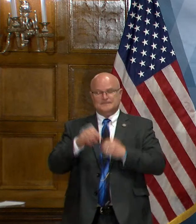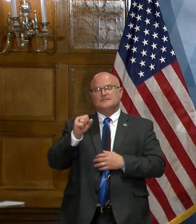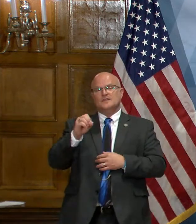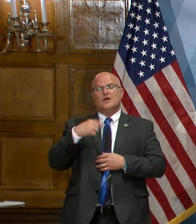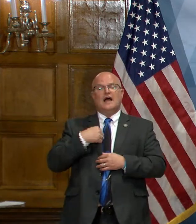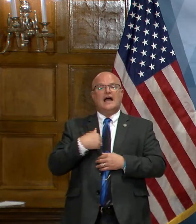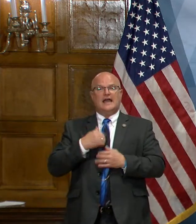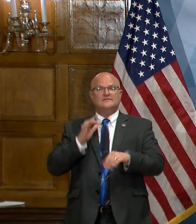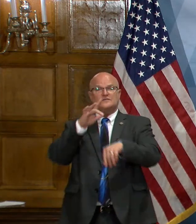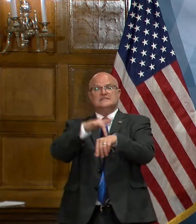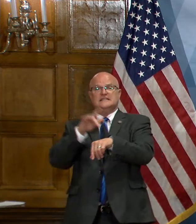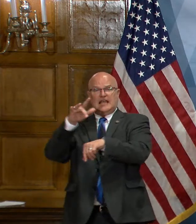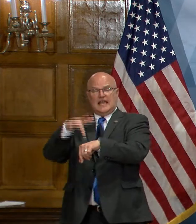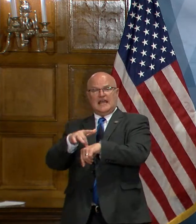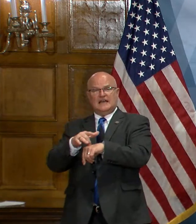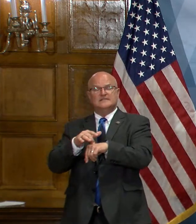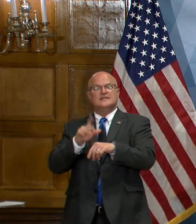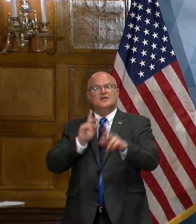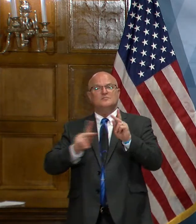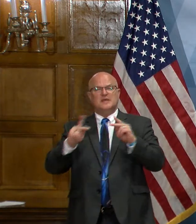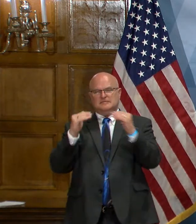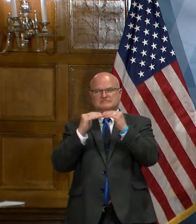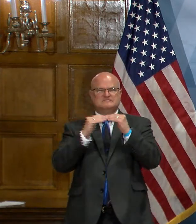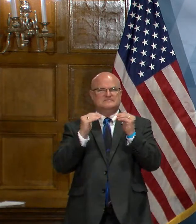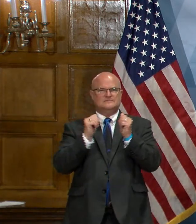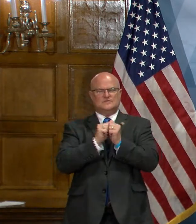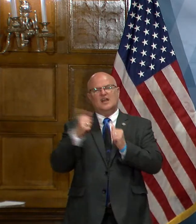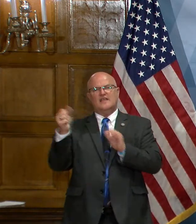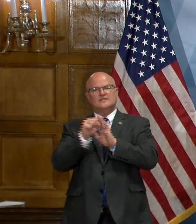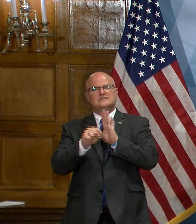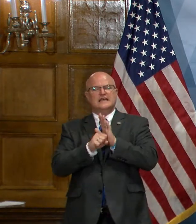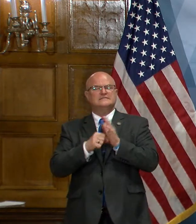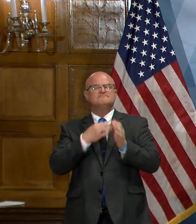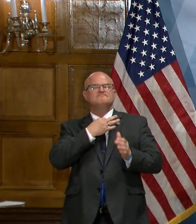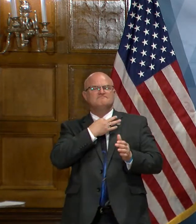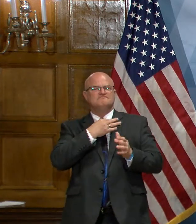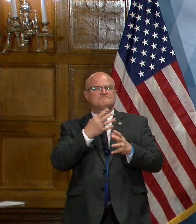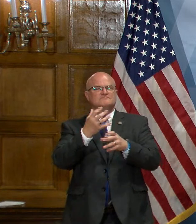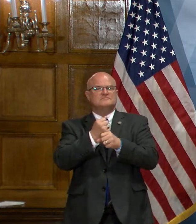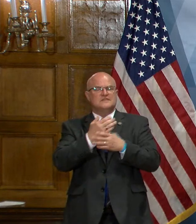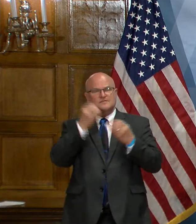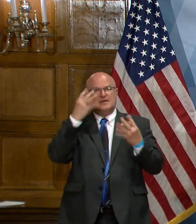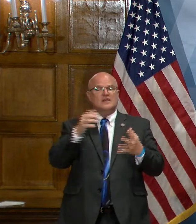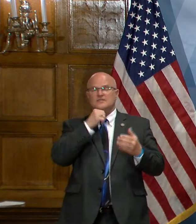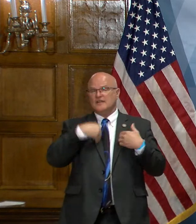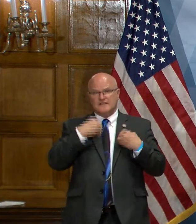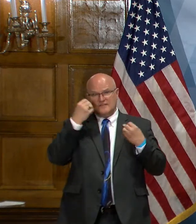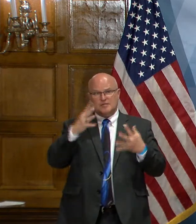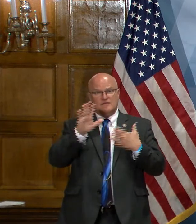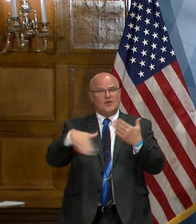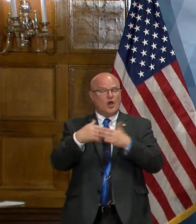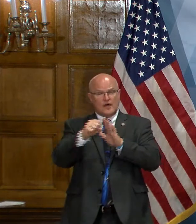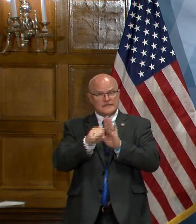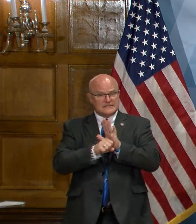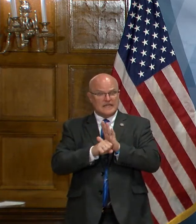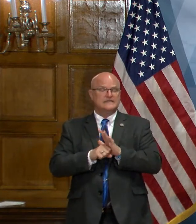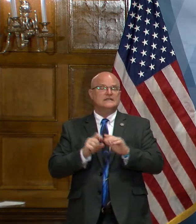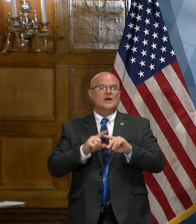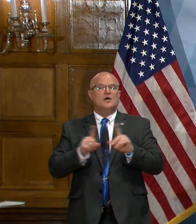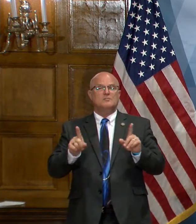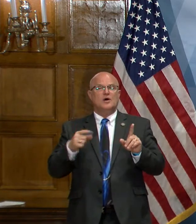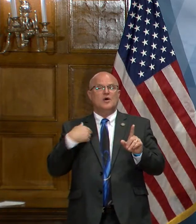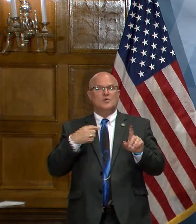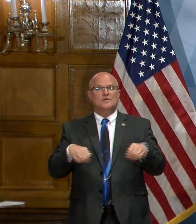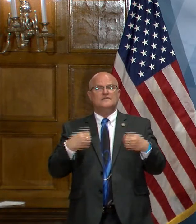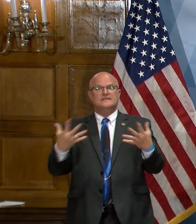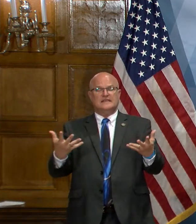So I have reached out to some of my counterparts in different states and have acquired some of the information. We don't have that information for all the states, but